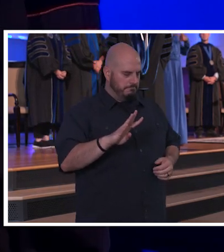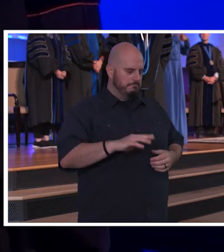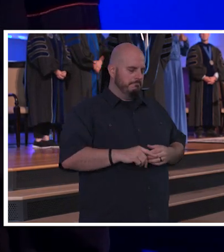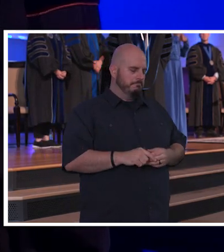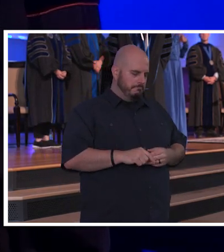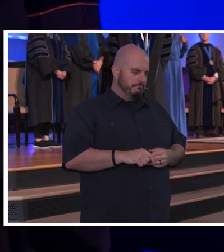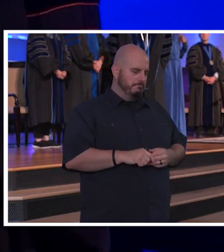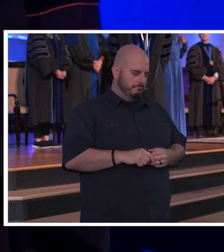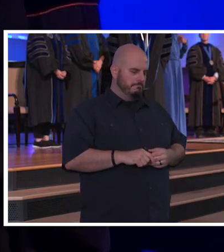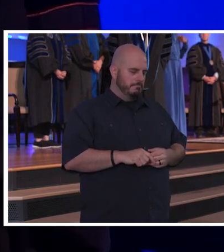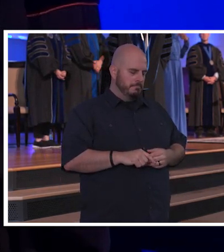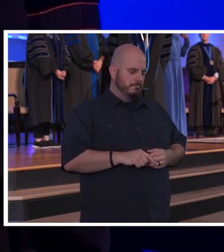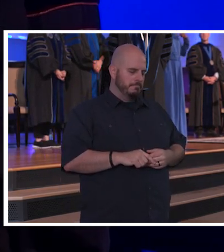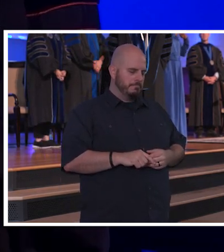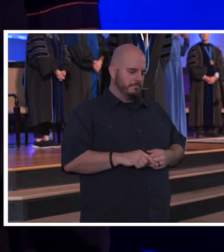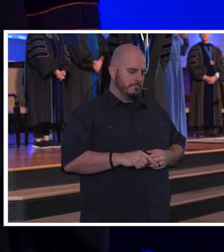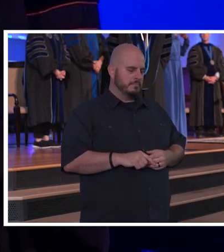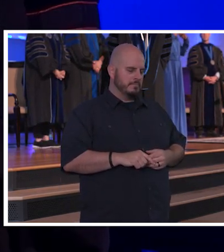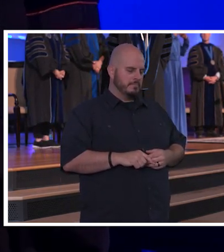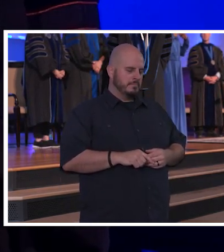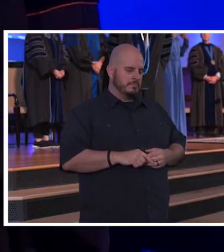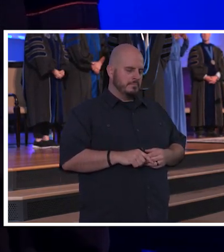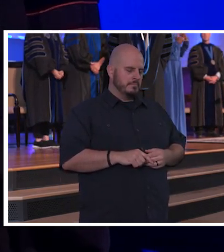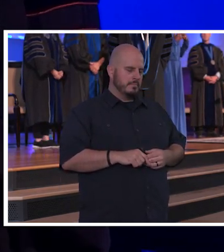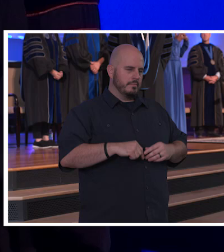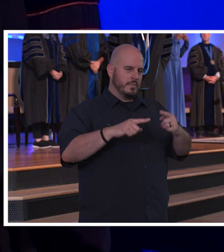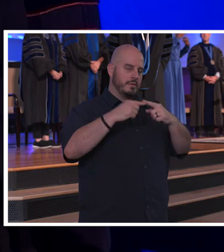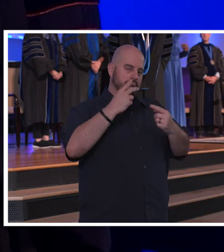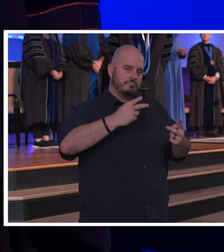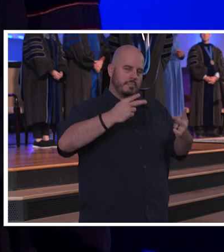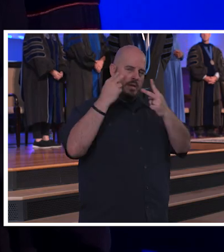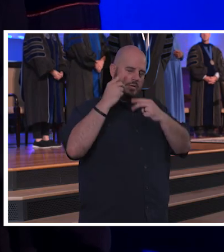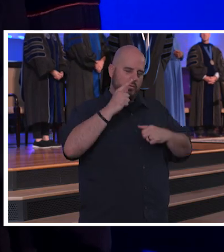when I look back on who I am,